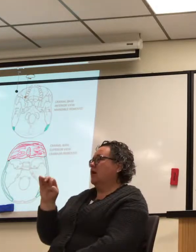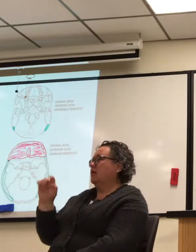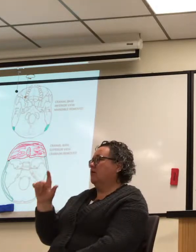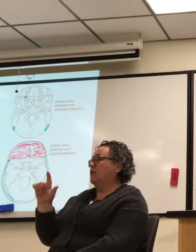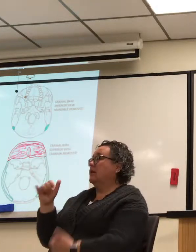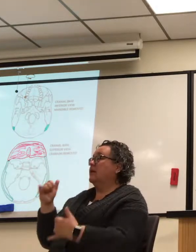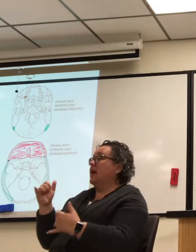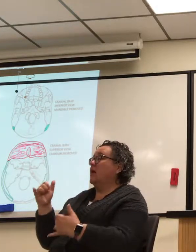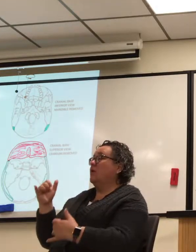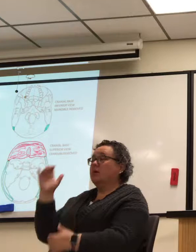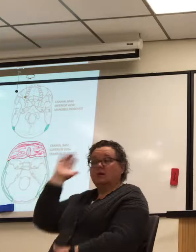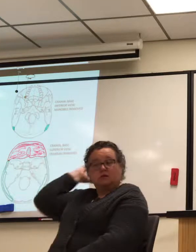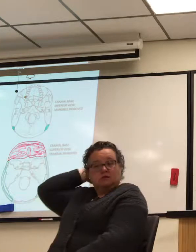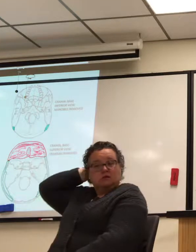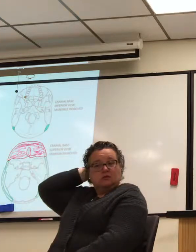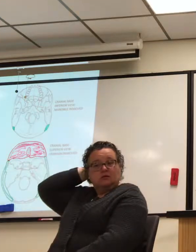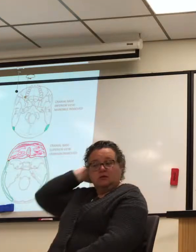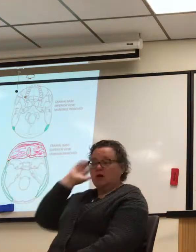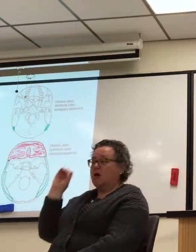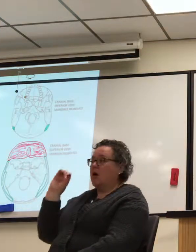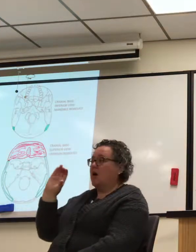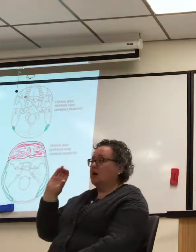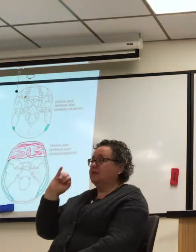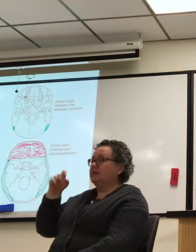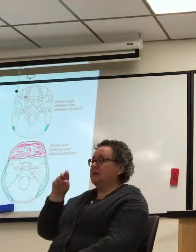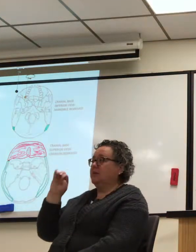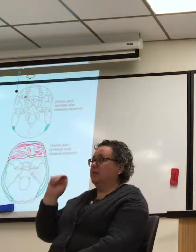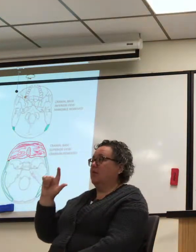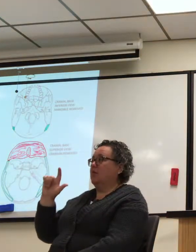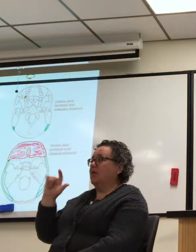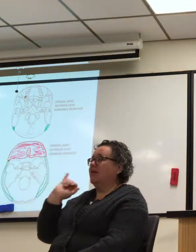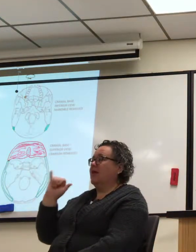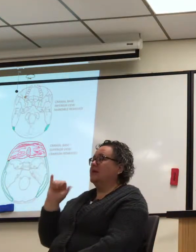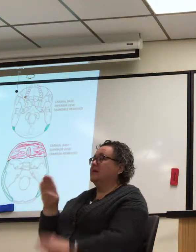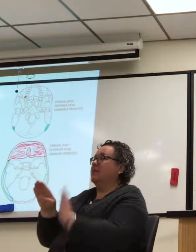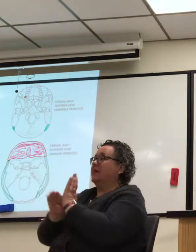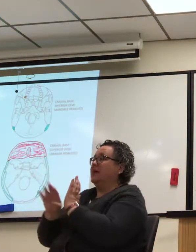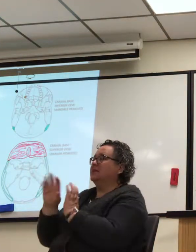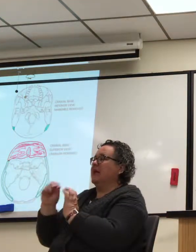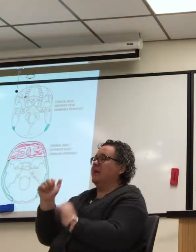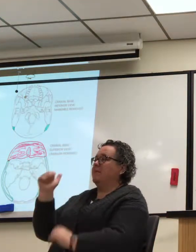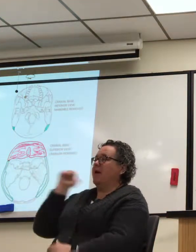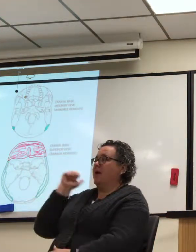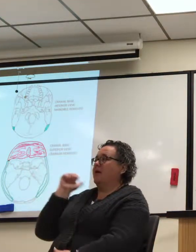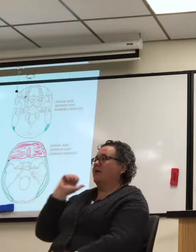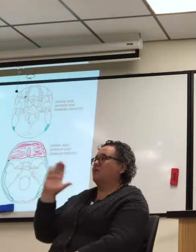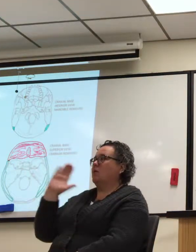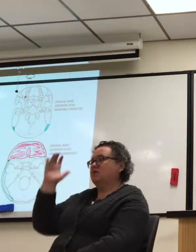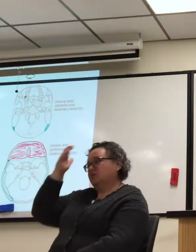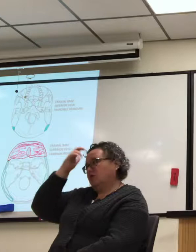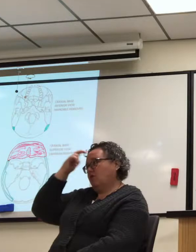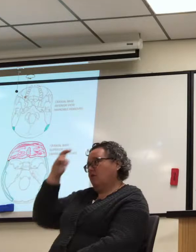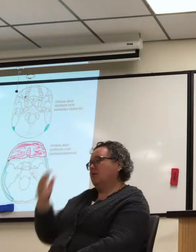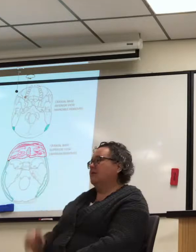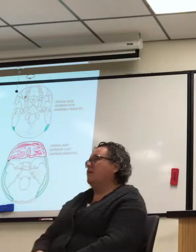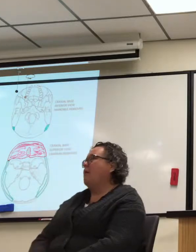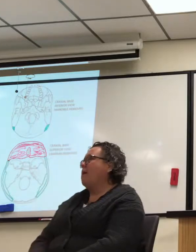The occipital bone is the base and posterior aspect of your skull.